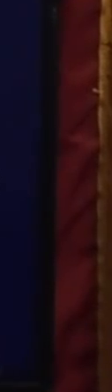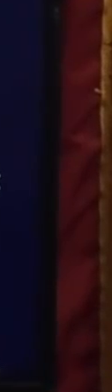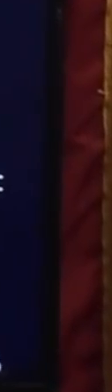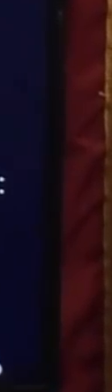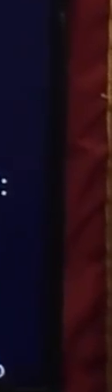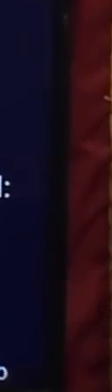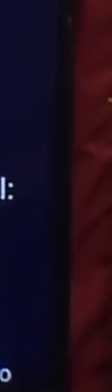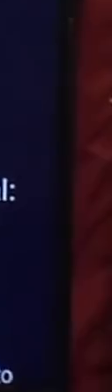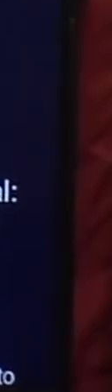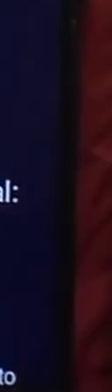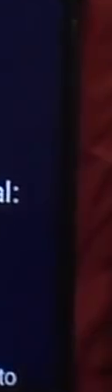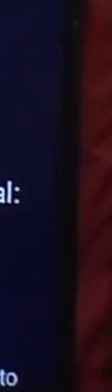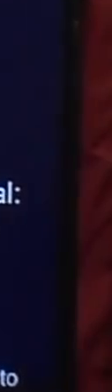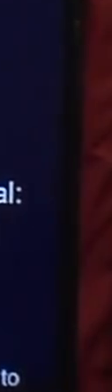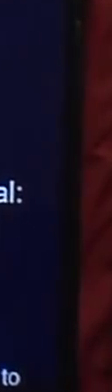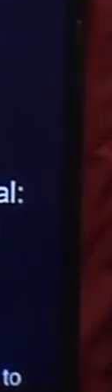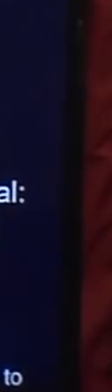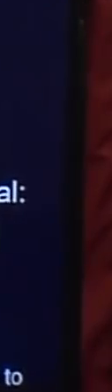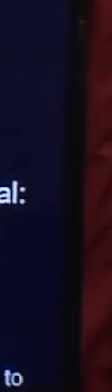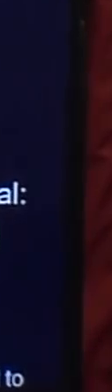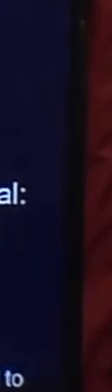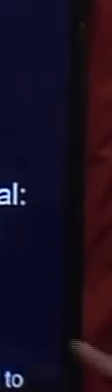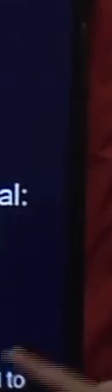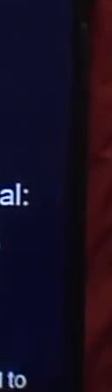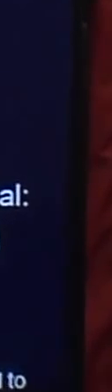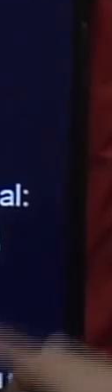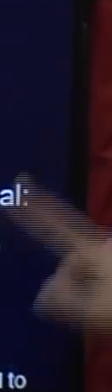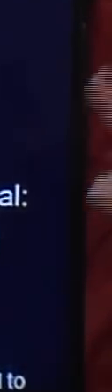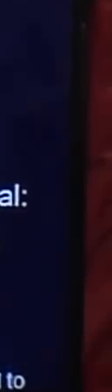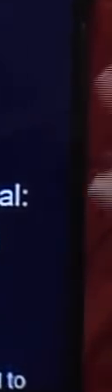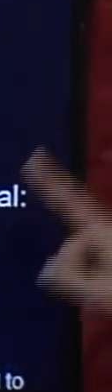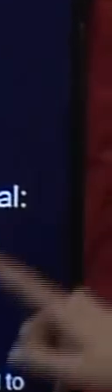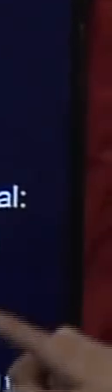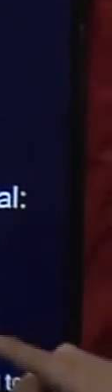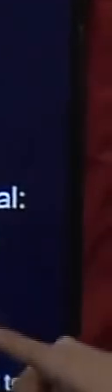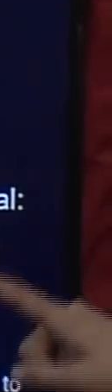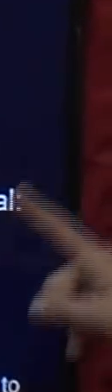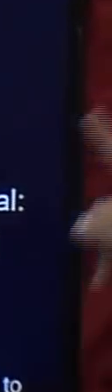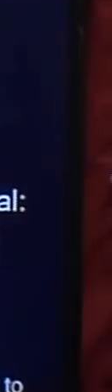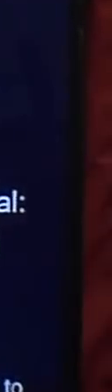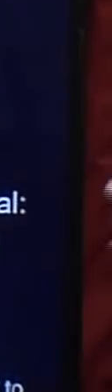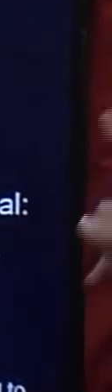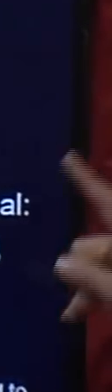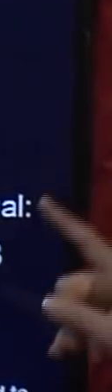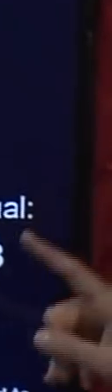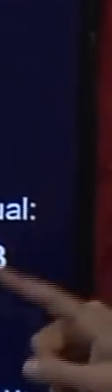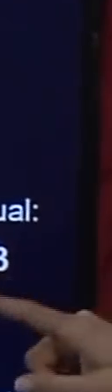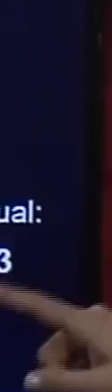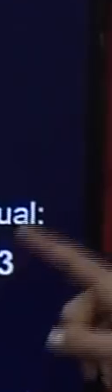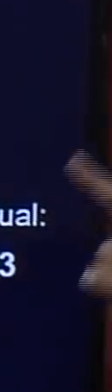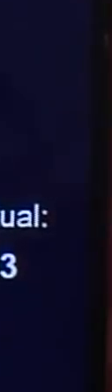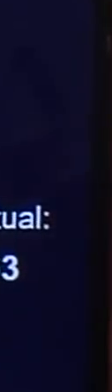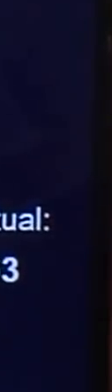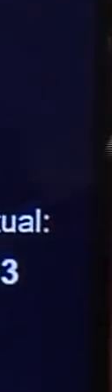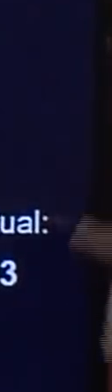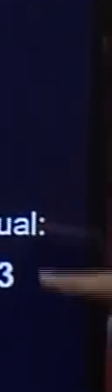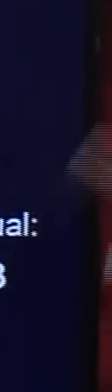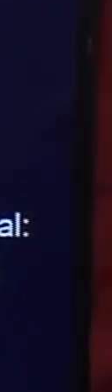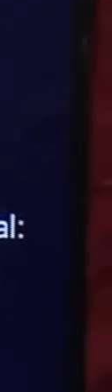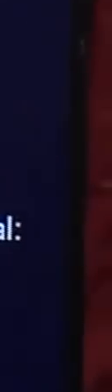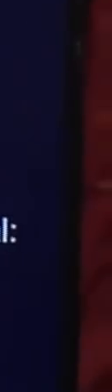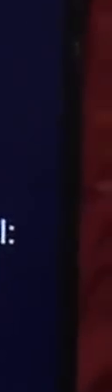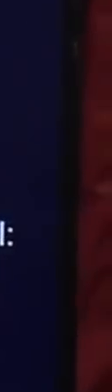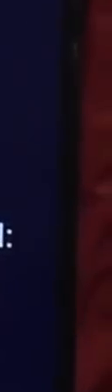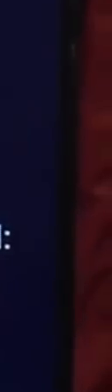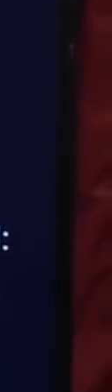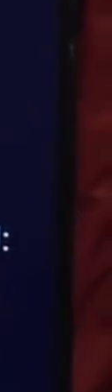screen. So here the green area shows where we are now. So this is where we were headed. You can see how steep